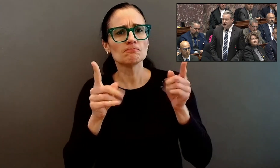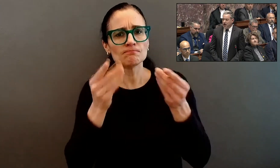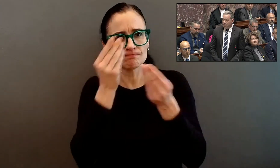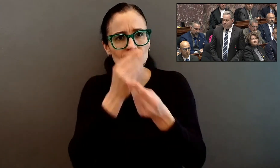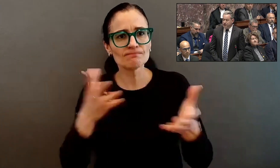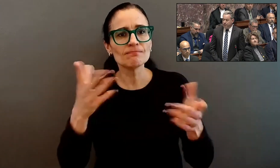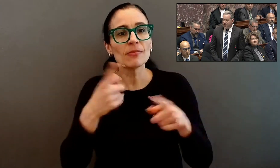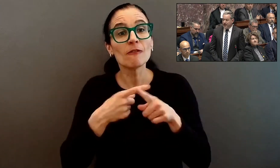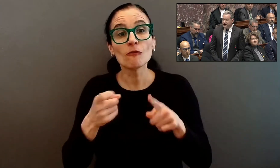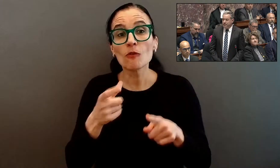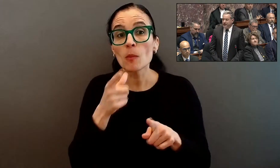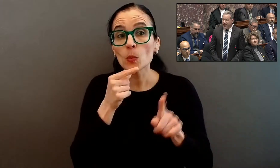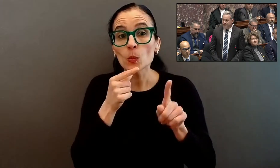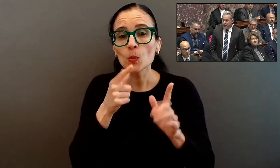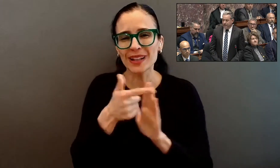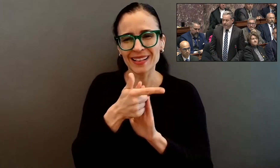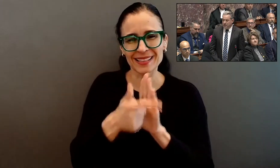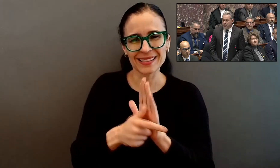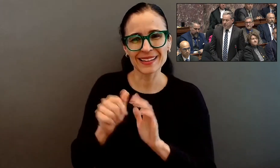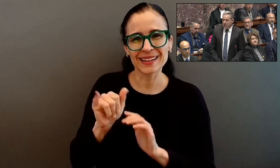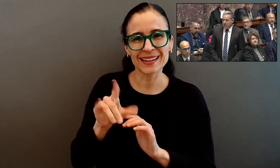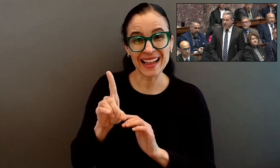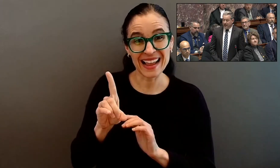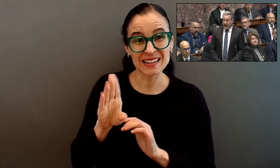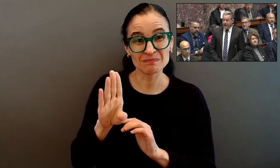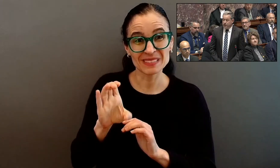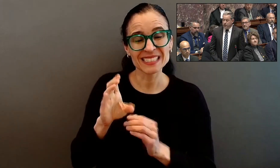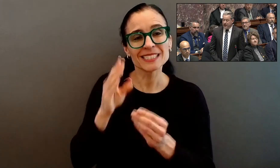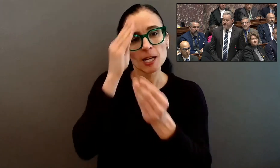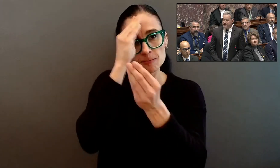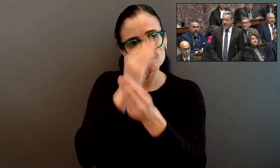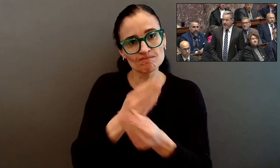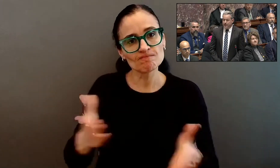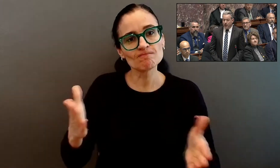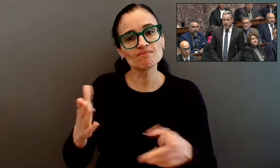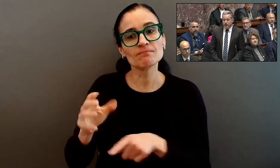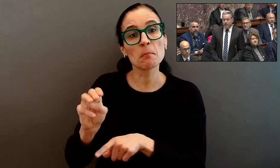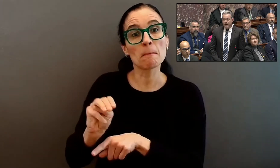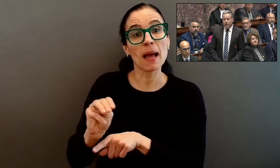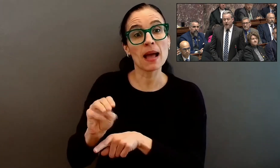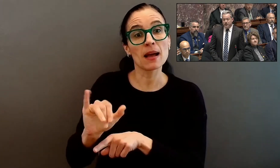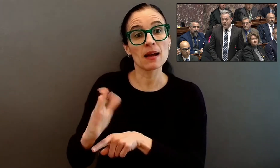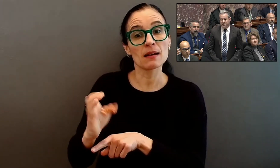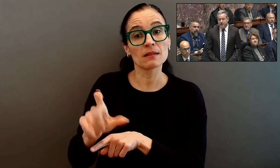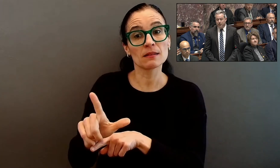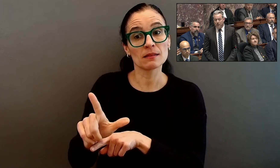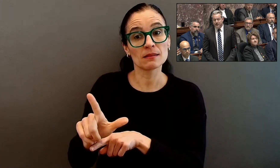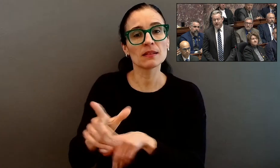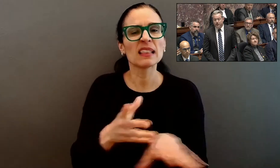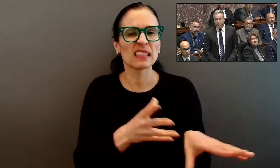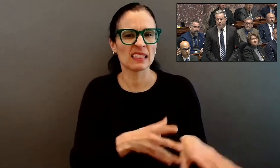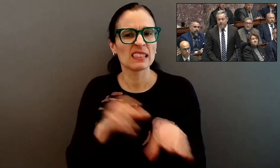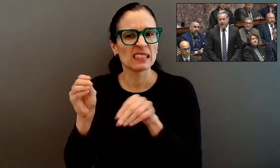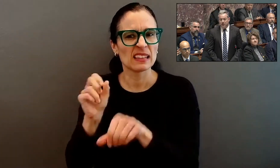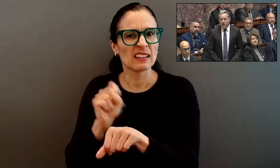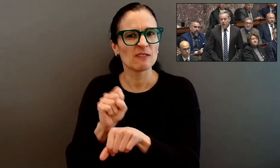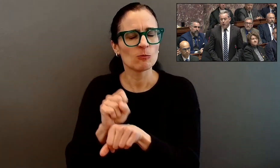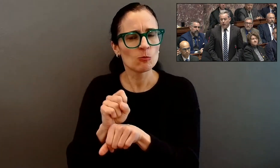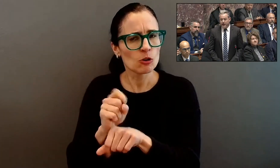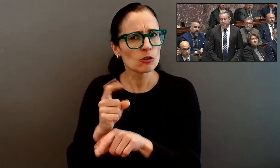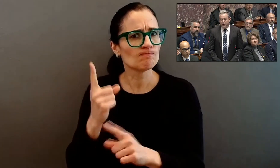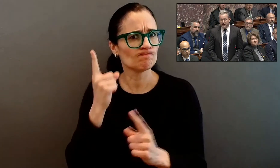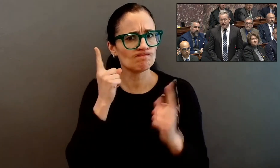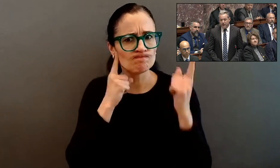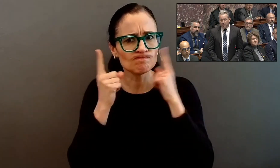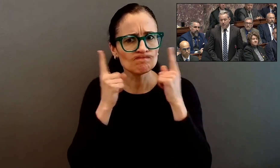allegations about Mr. Bryant's behavior that led to this sudden departure. My question is a simple one to either the Premier